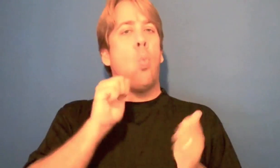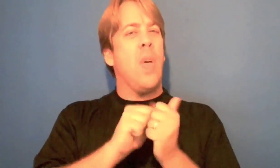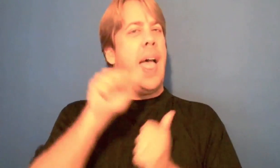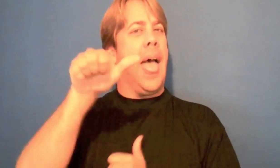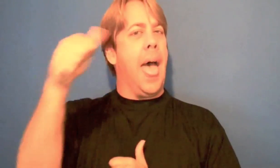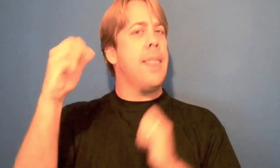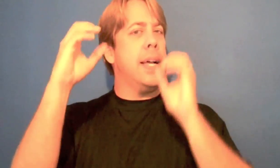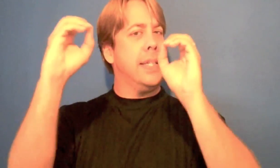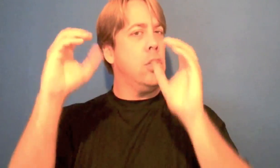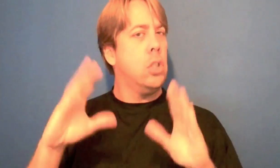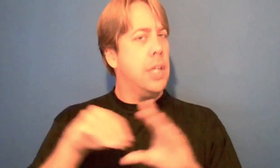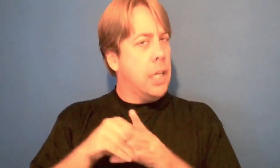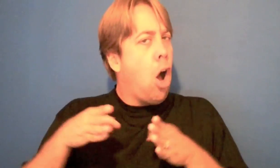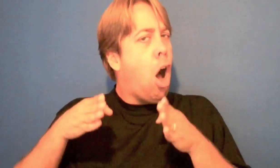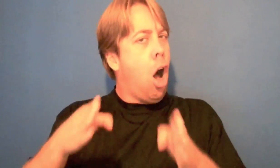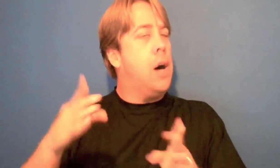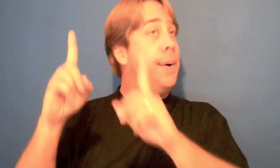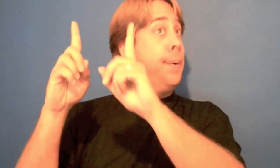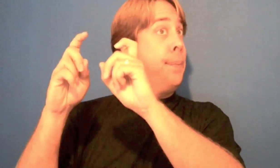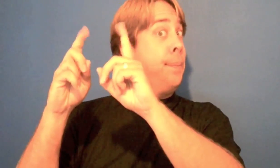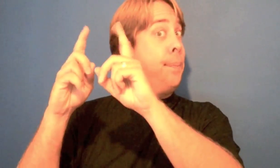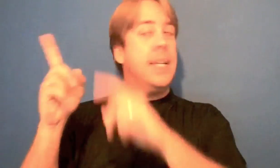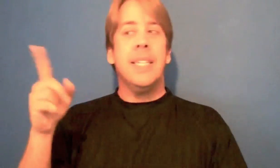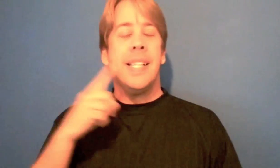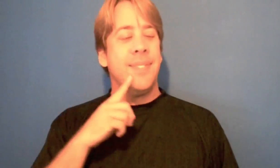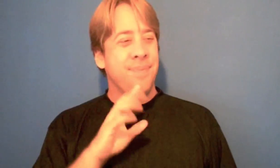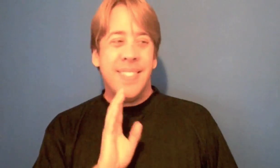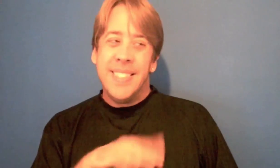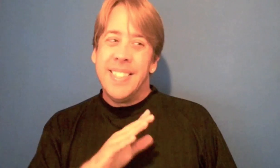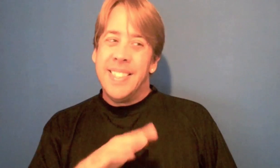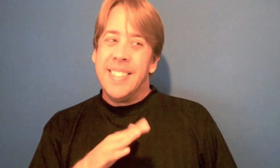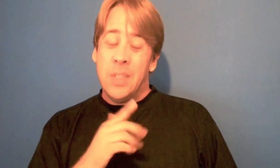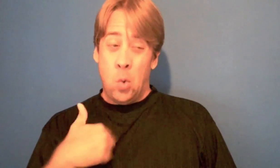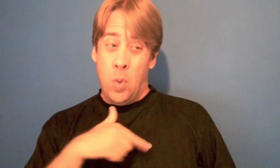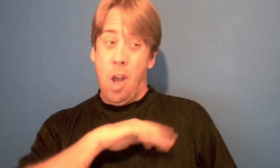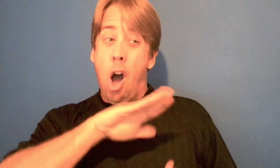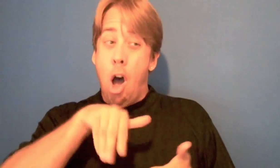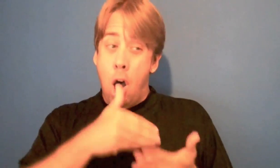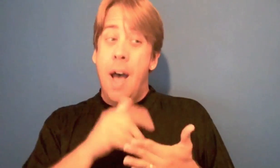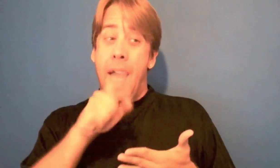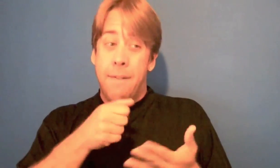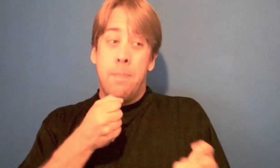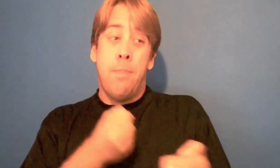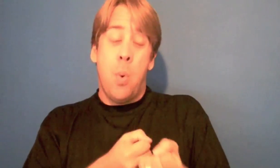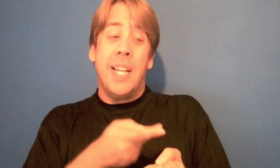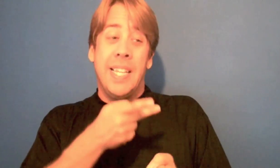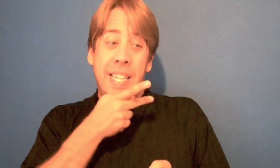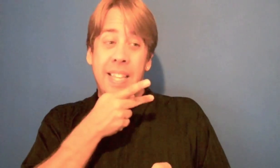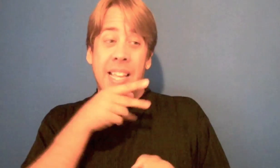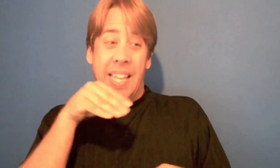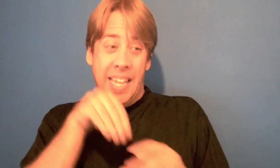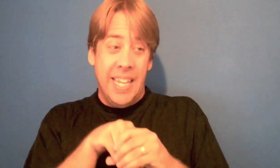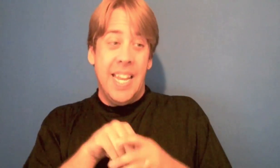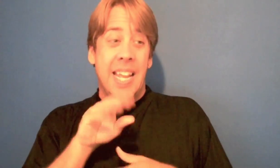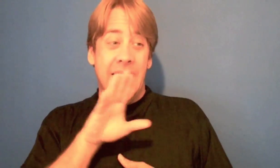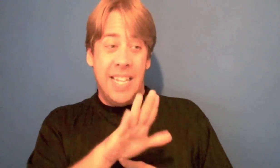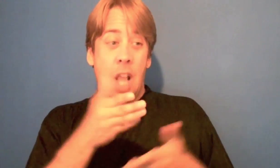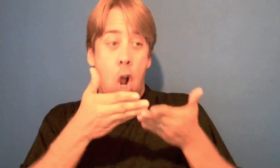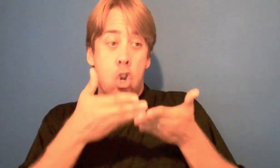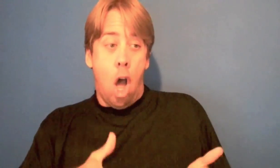One day I heard my teacher talking with another teacher out in the hallway, and she said, we all need to support Keith in